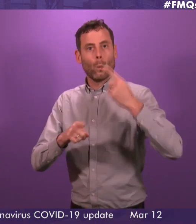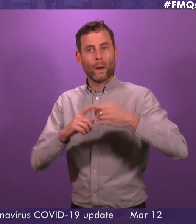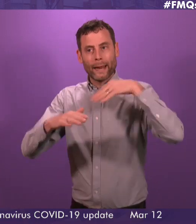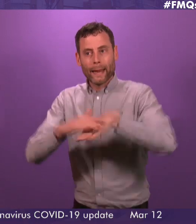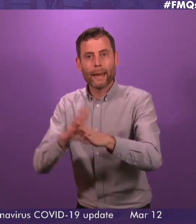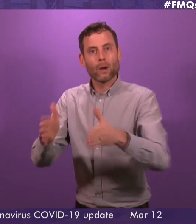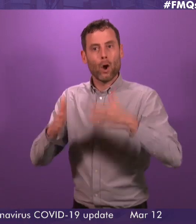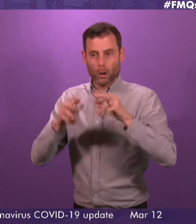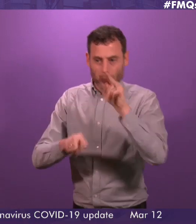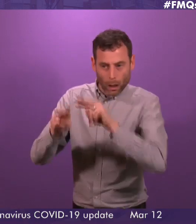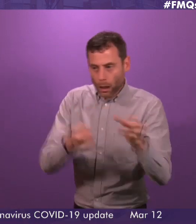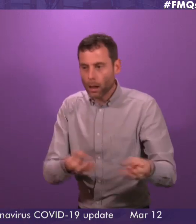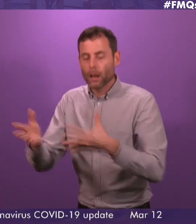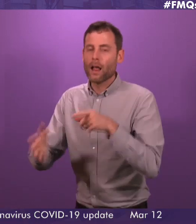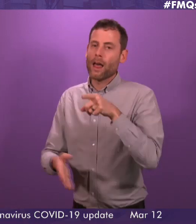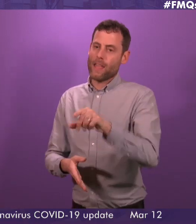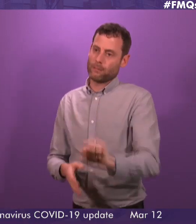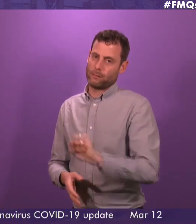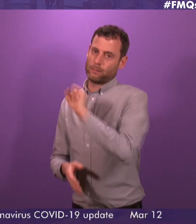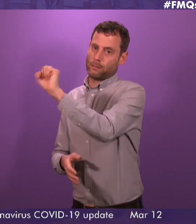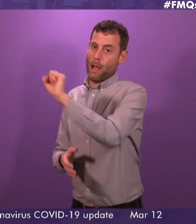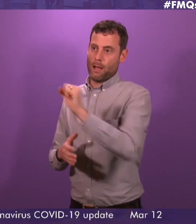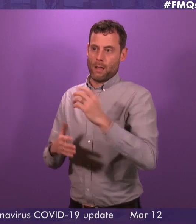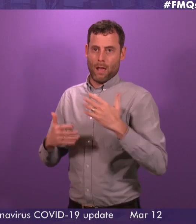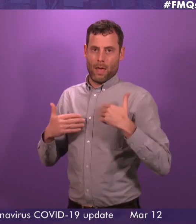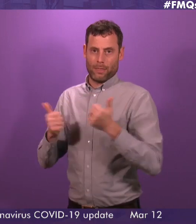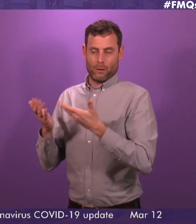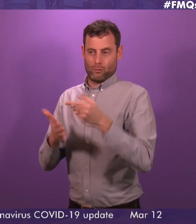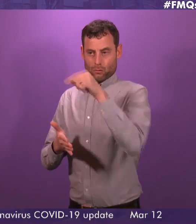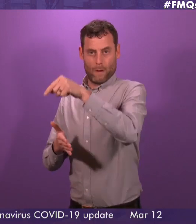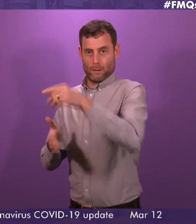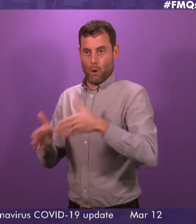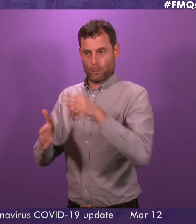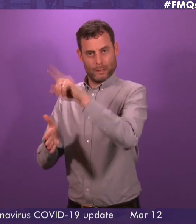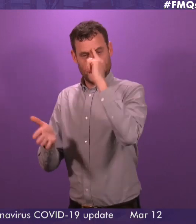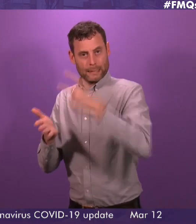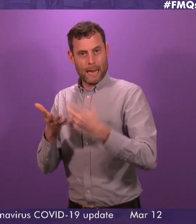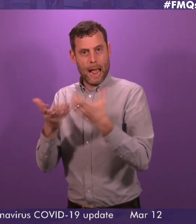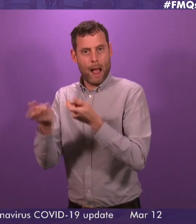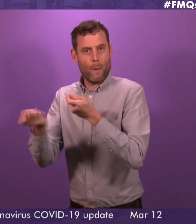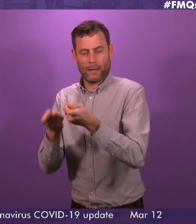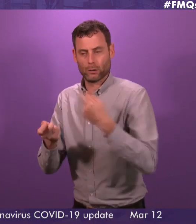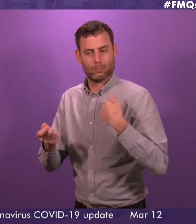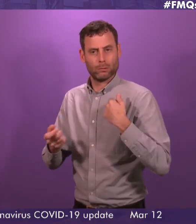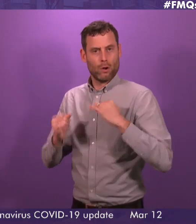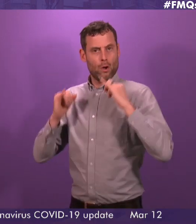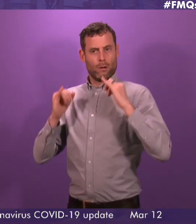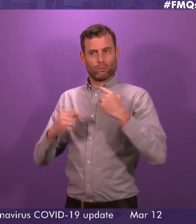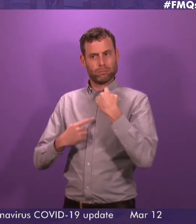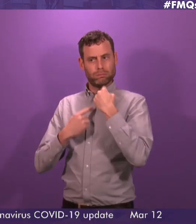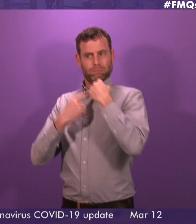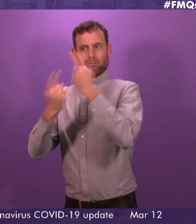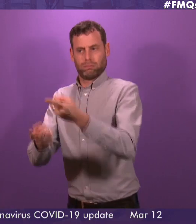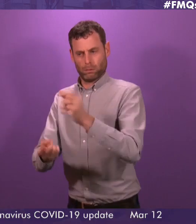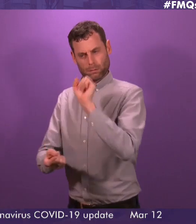where priority is given, dependent on how an individual patient presents themselves. And it would be wrong for me to say